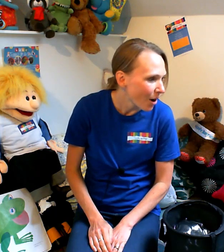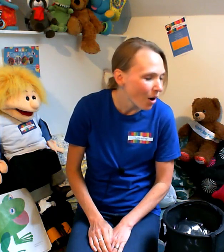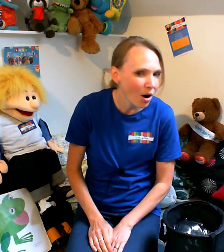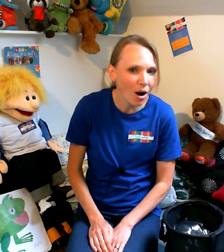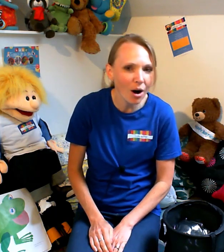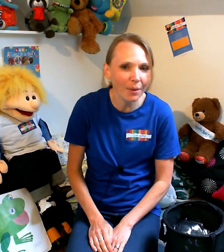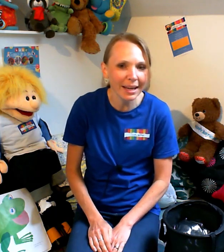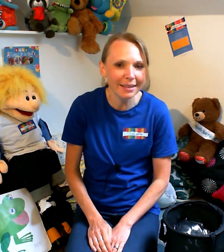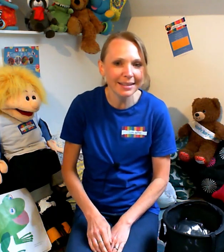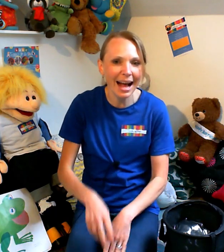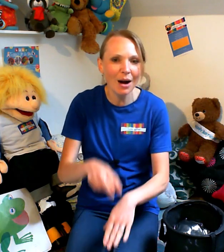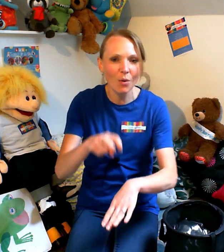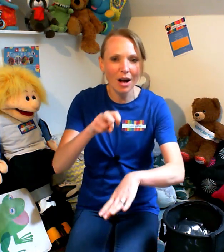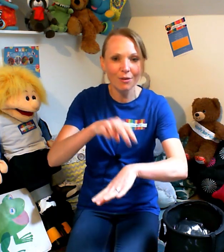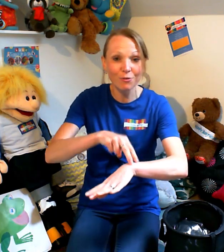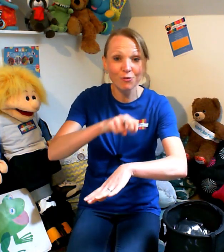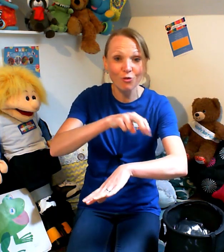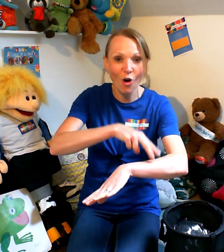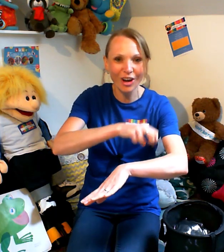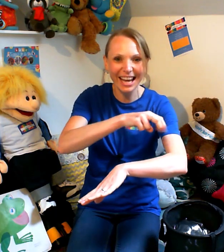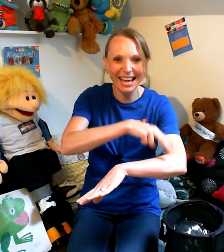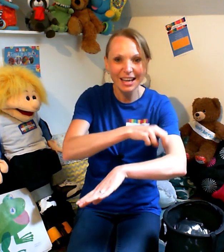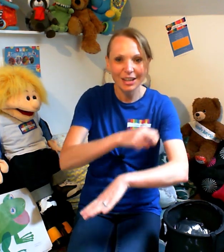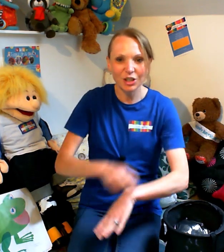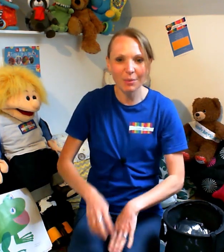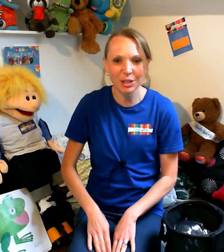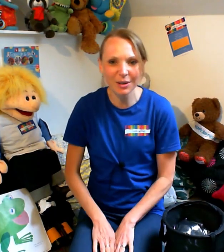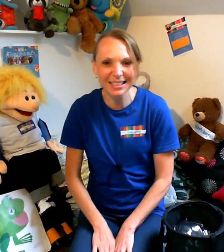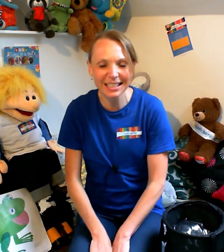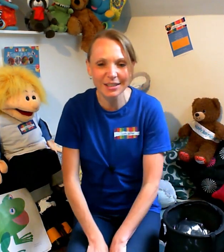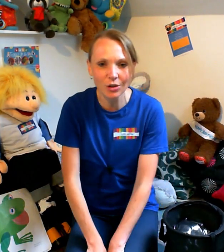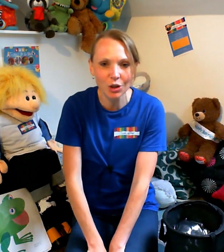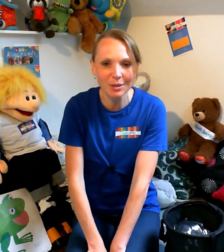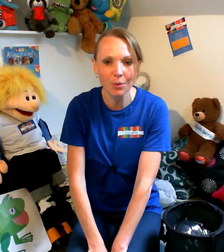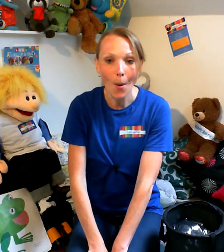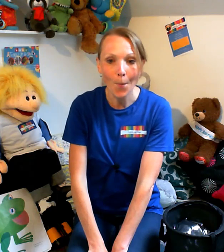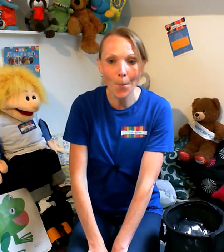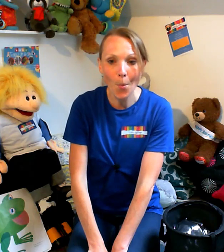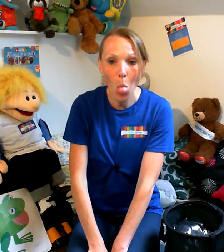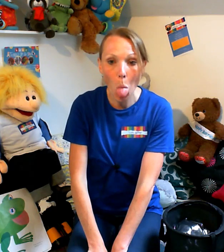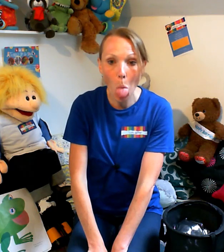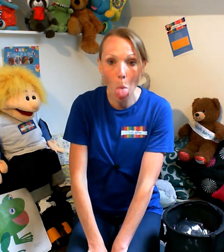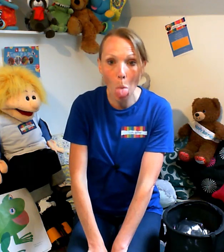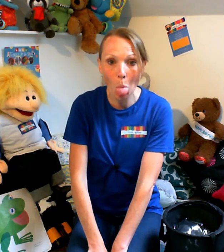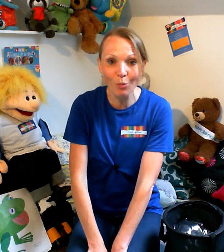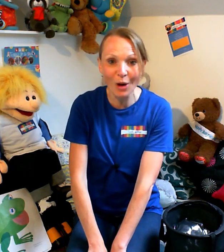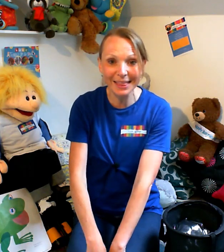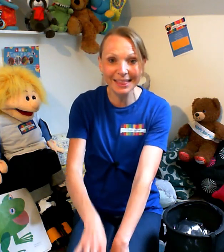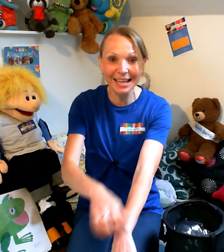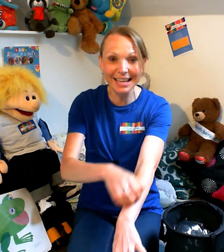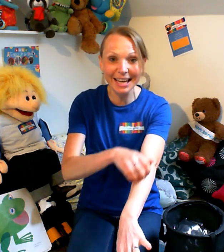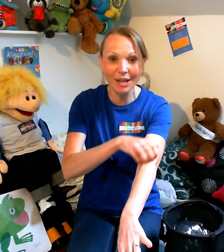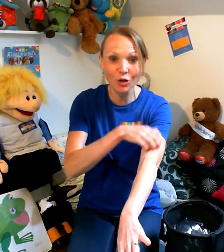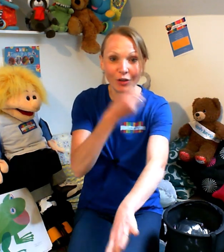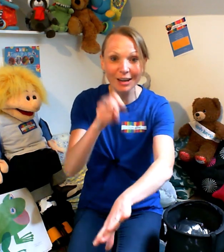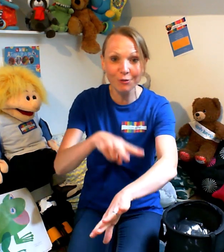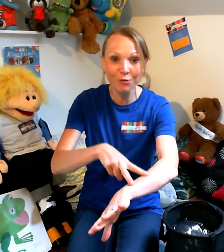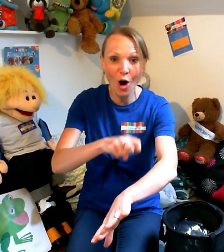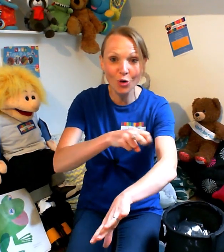Frog. Oh, it's our froggy. Ah. Shall we do our silly song? Shall we do went the little green frog